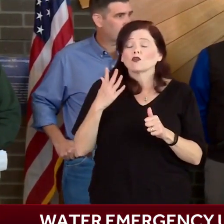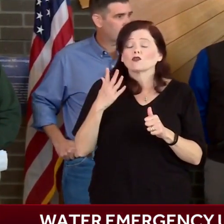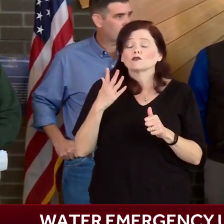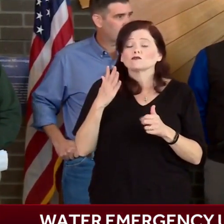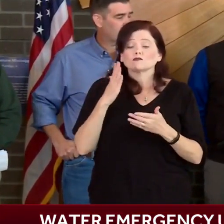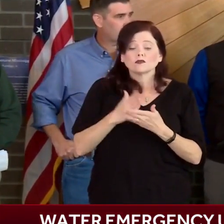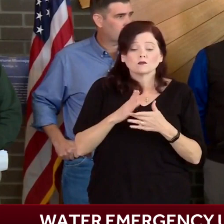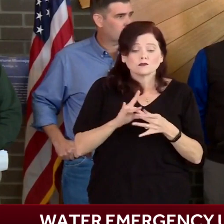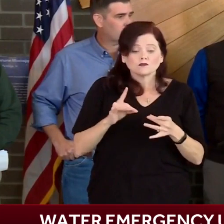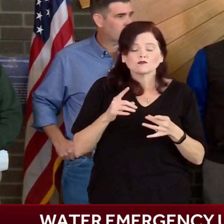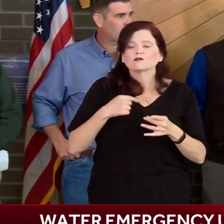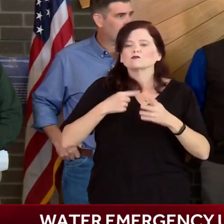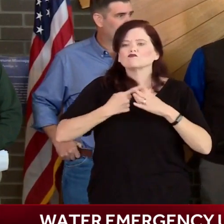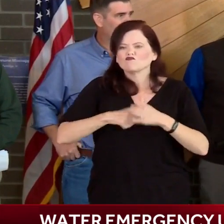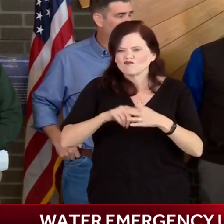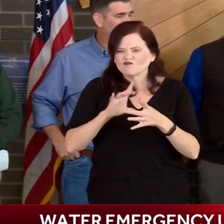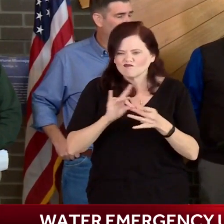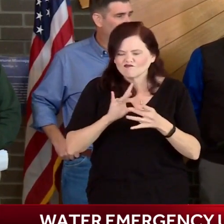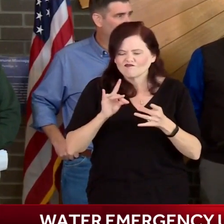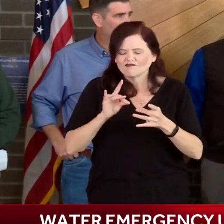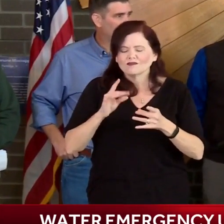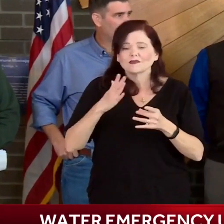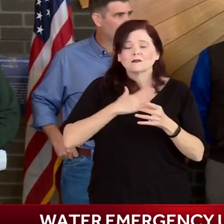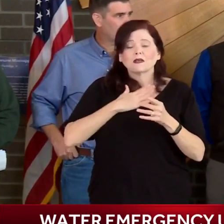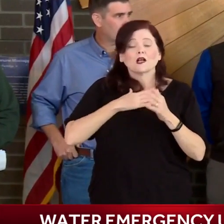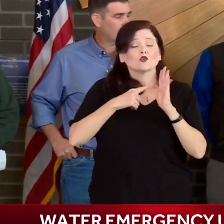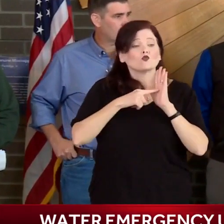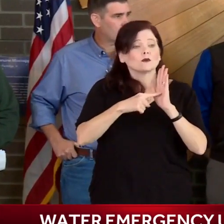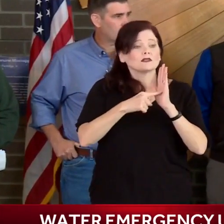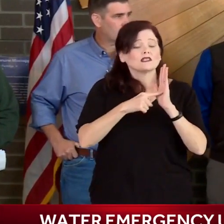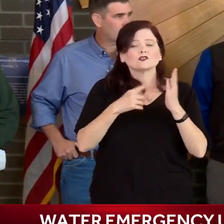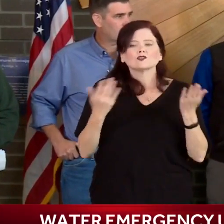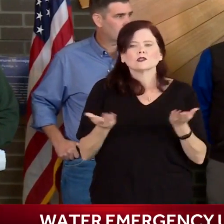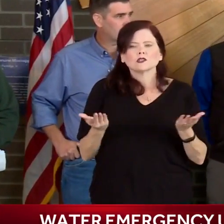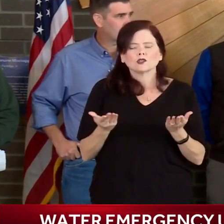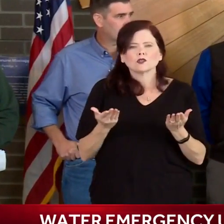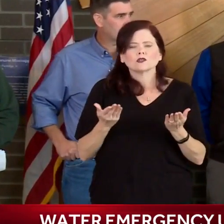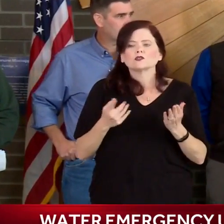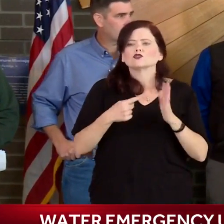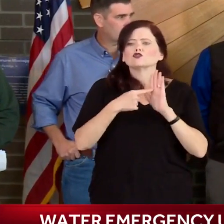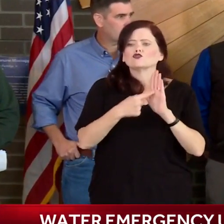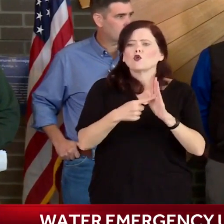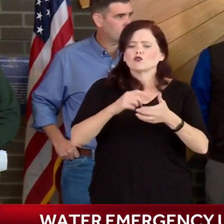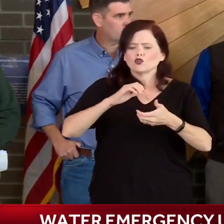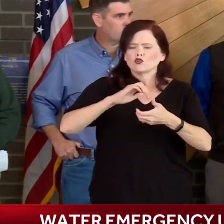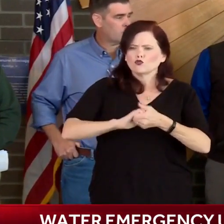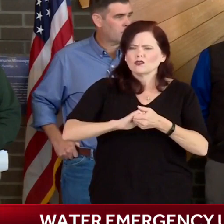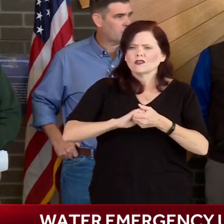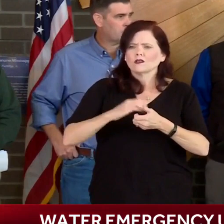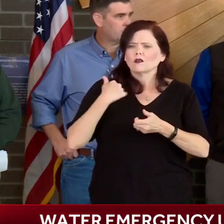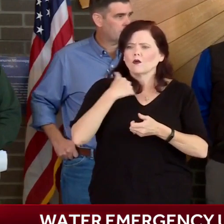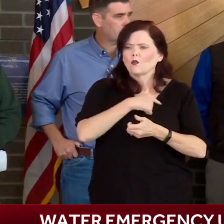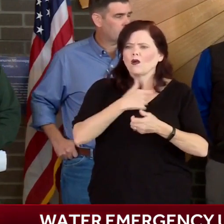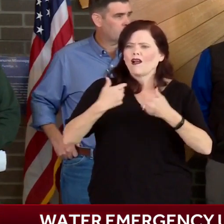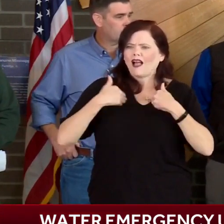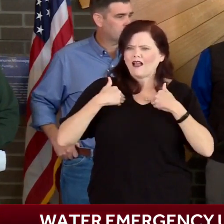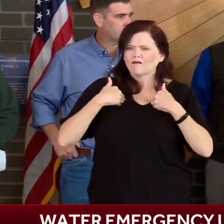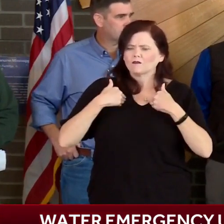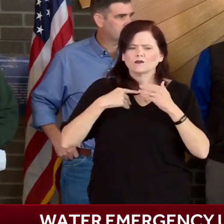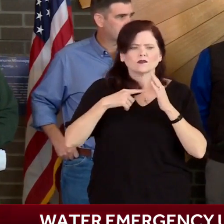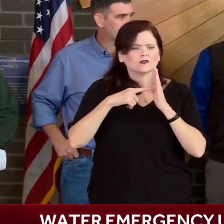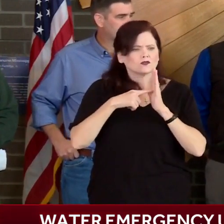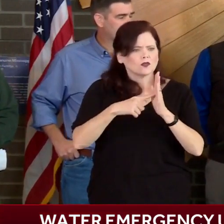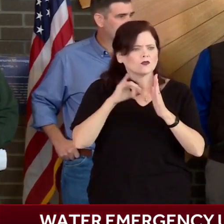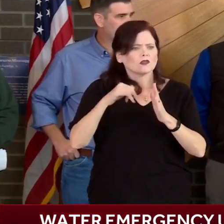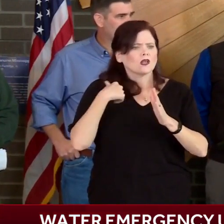off. I believe that my representation here is a symbol of the unity that is taking place, a symbol of the